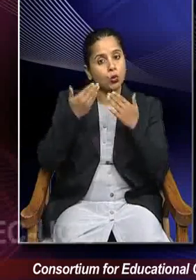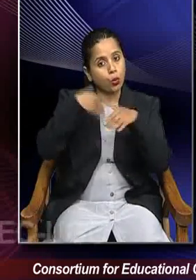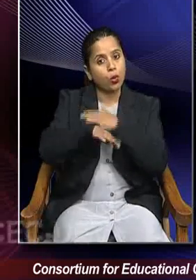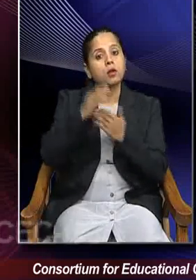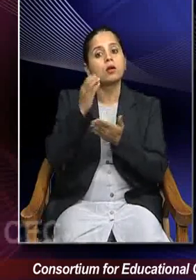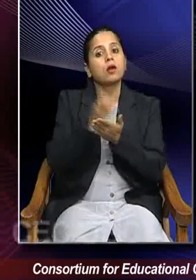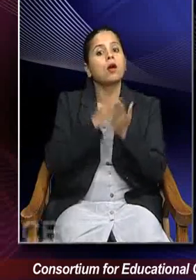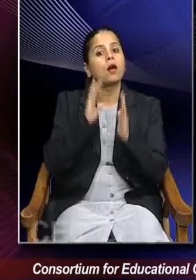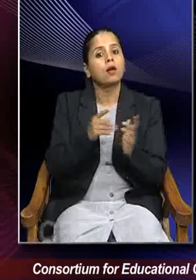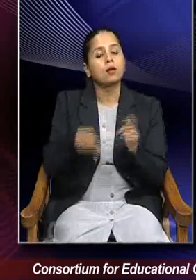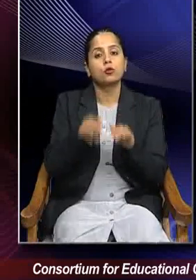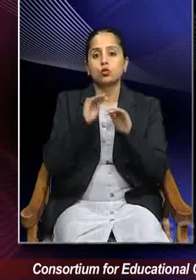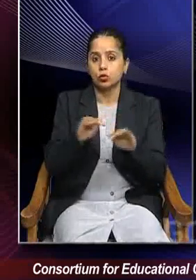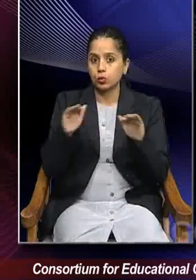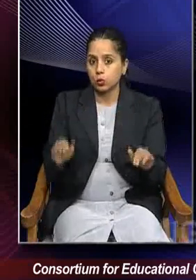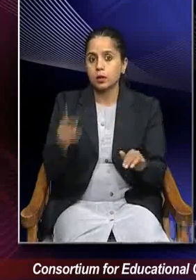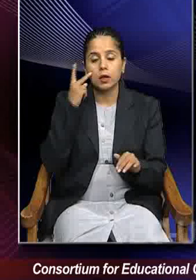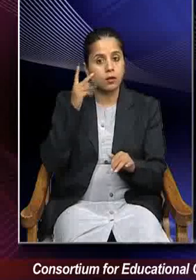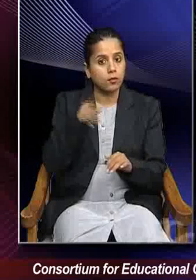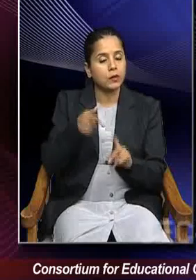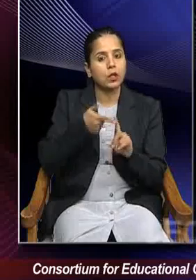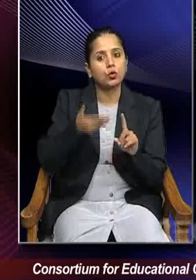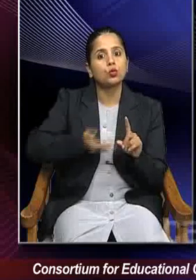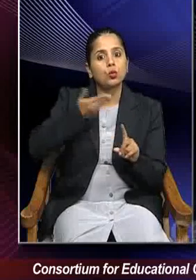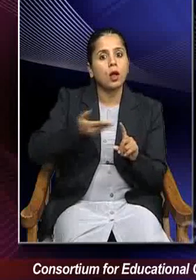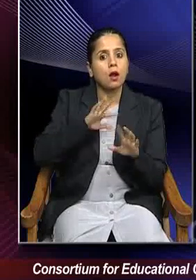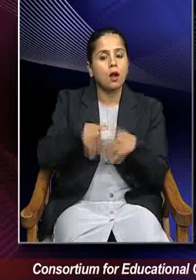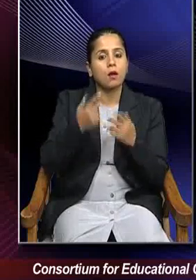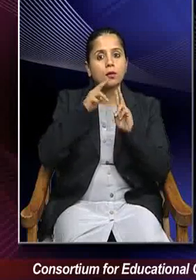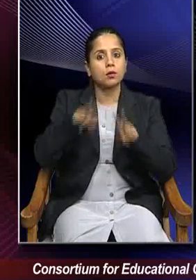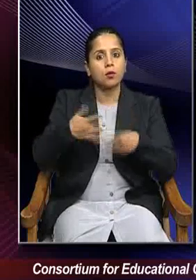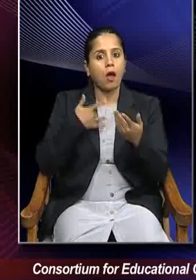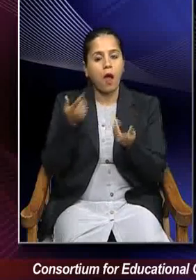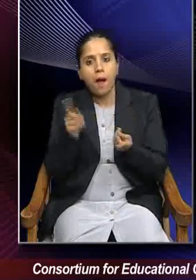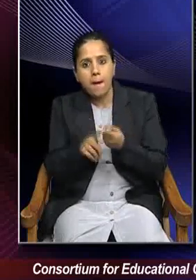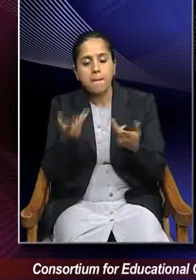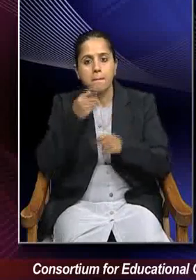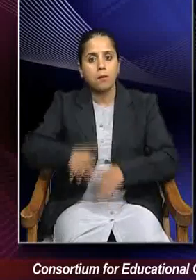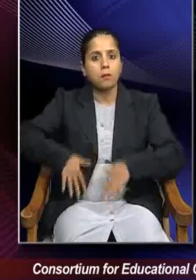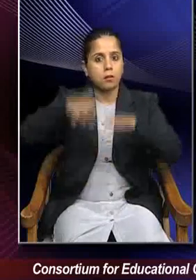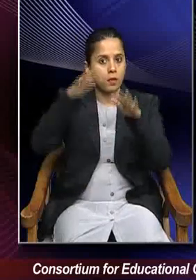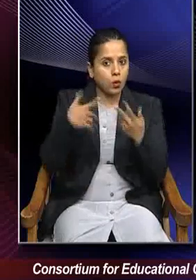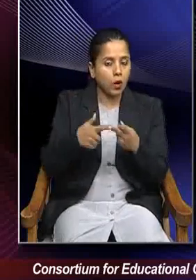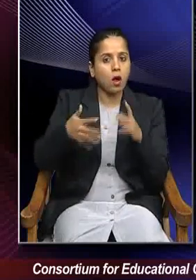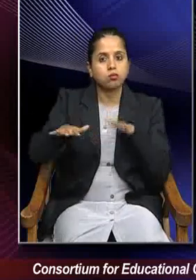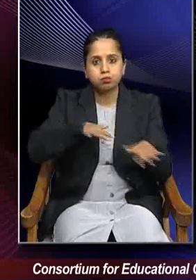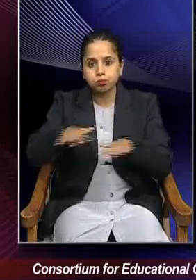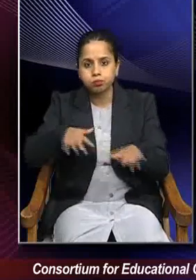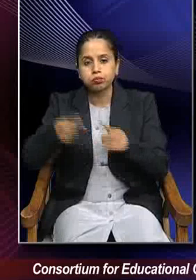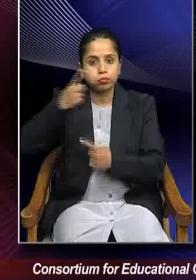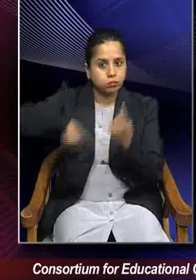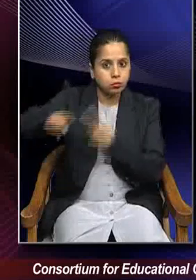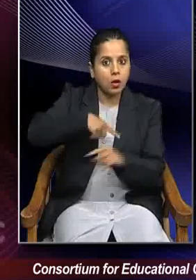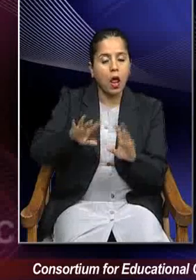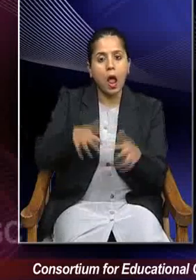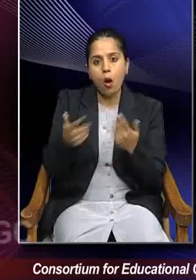curriculum where children are trained how to respond to a situation of flood, earthquake, tsunami,